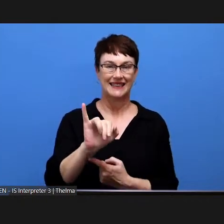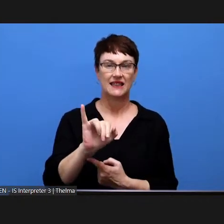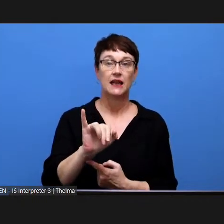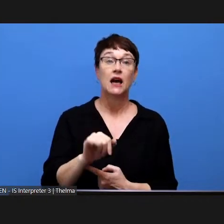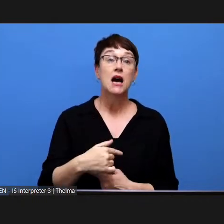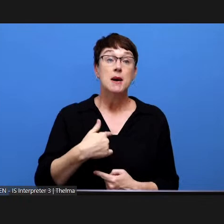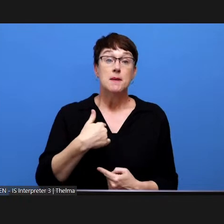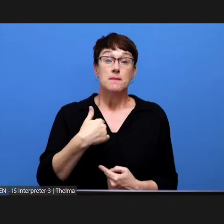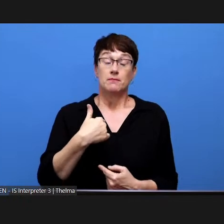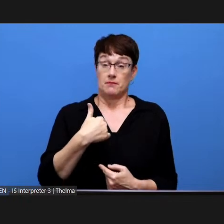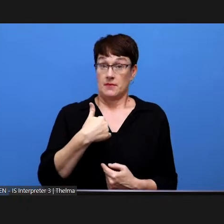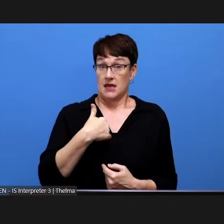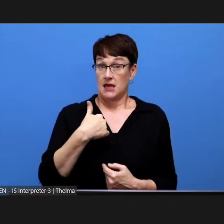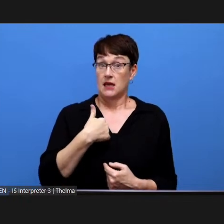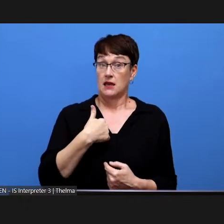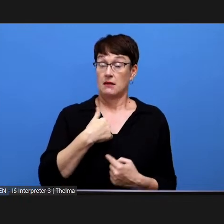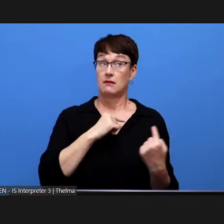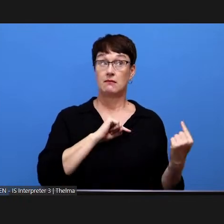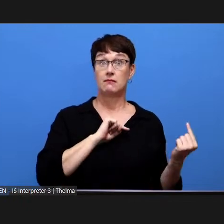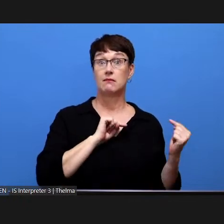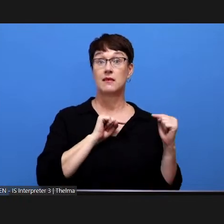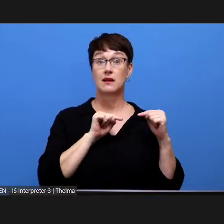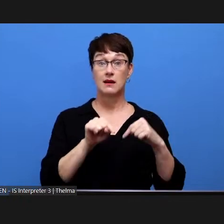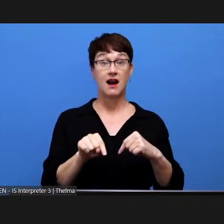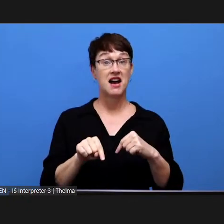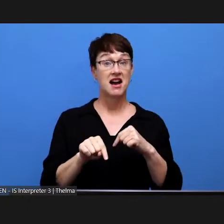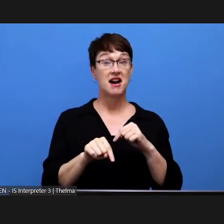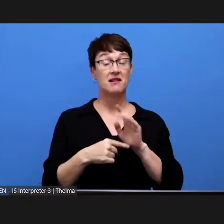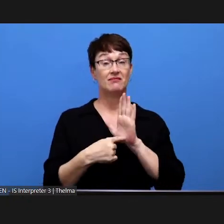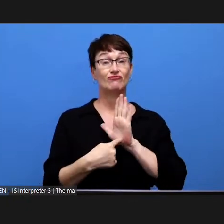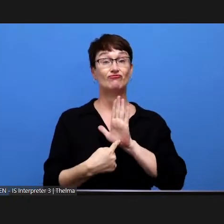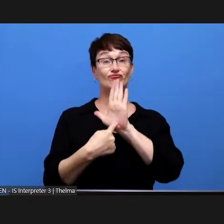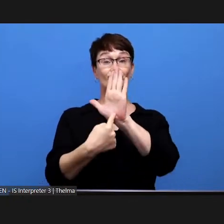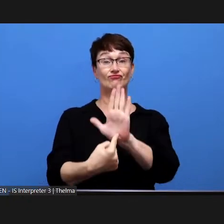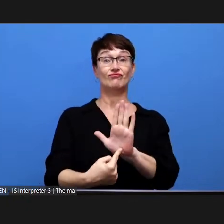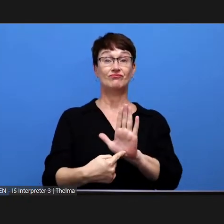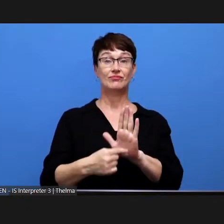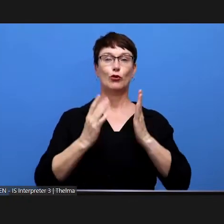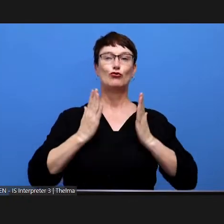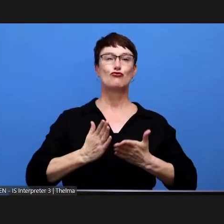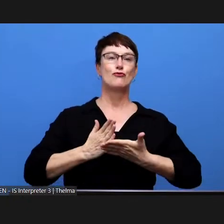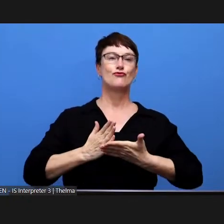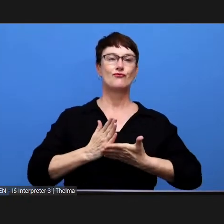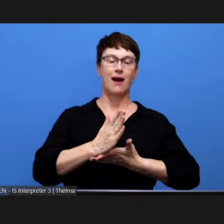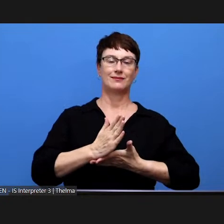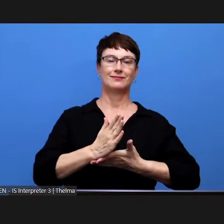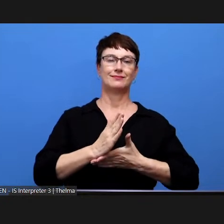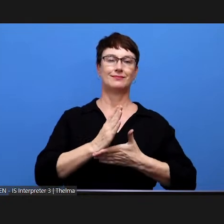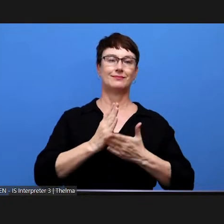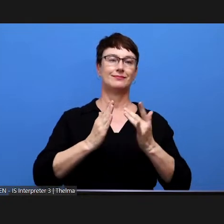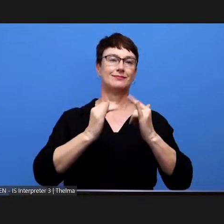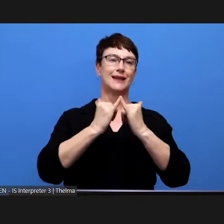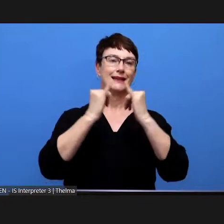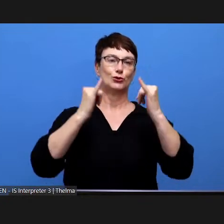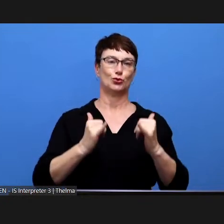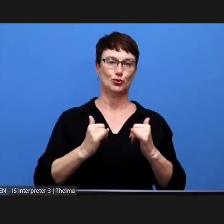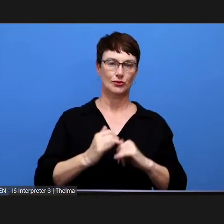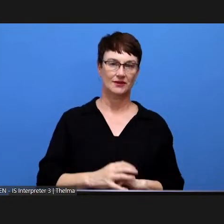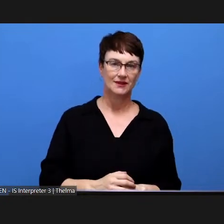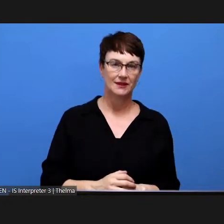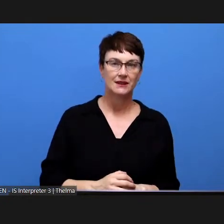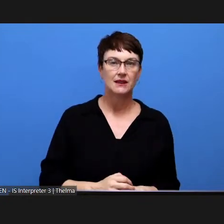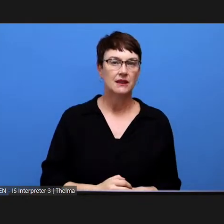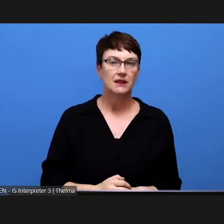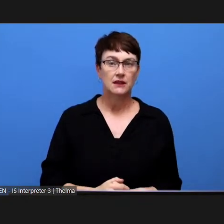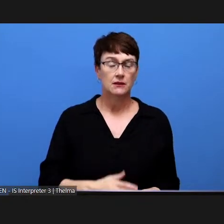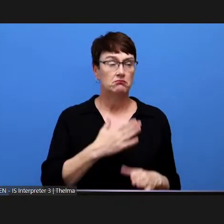Marcel already highlighted. Issues of data are coming up, but as well the meaningful involvement of stakeholders